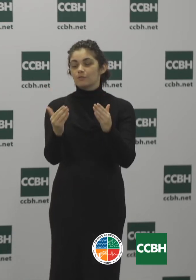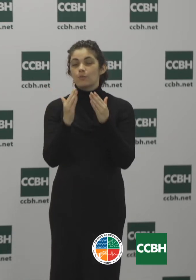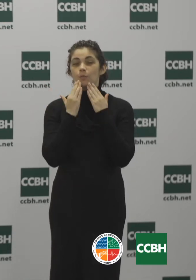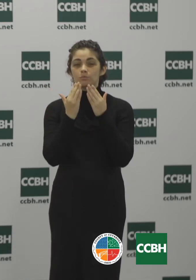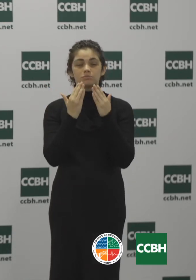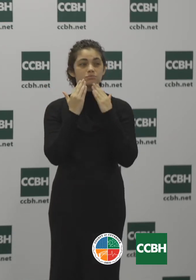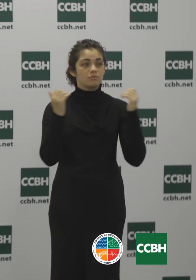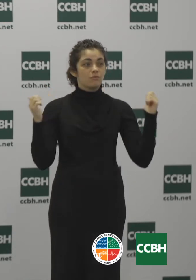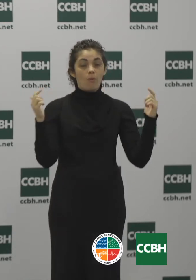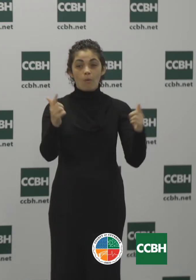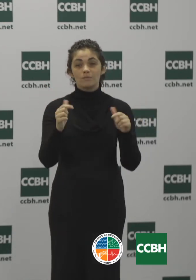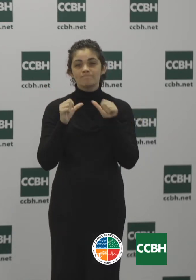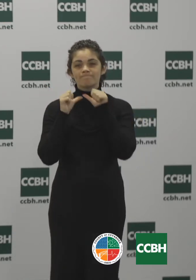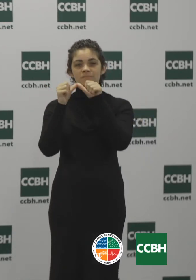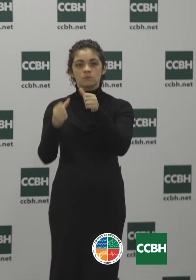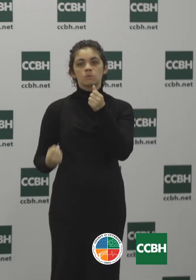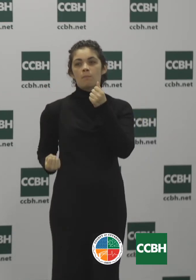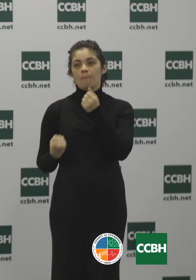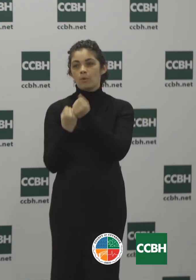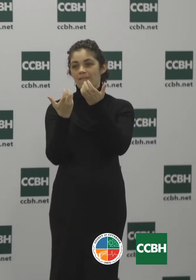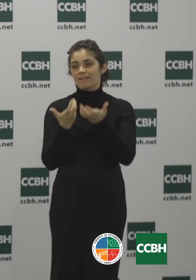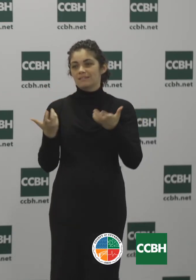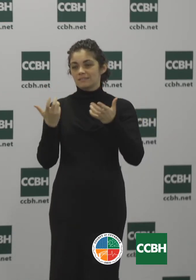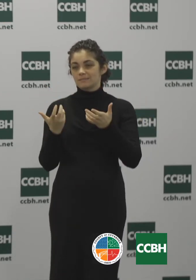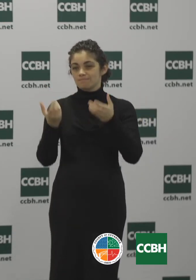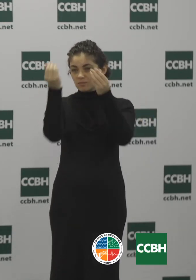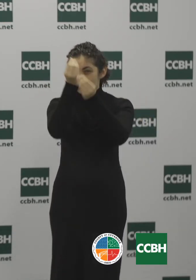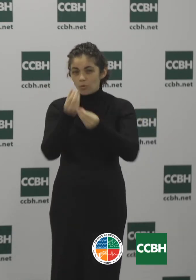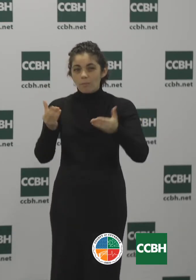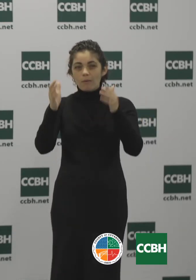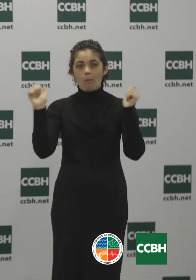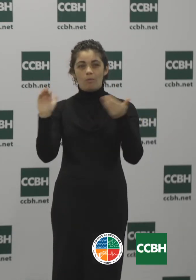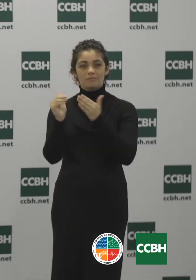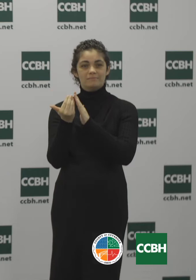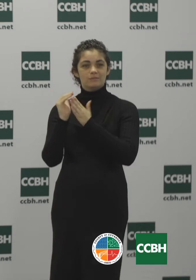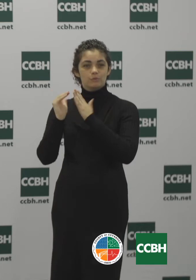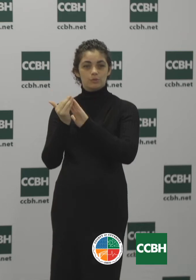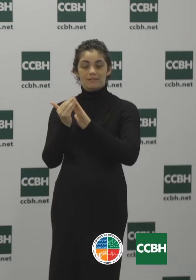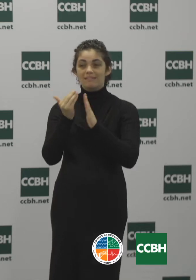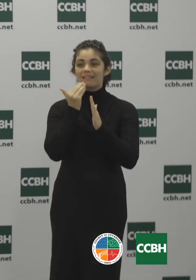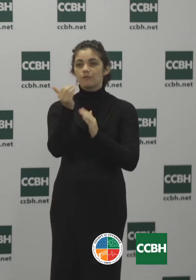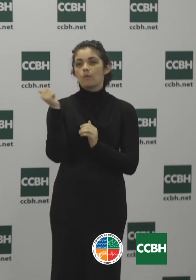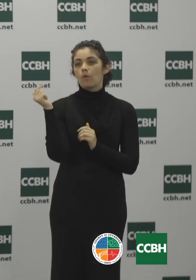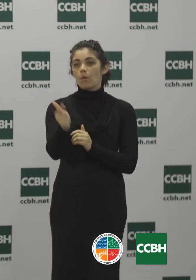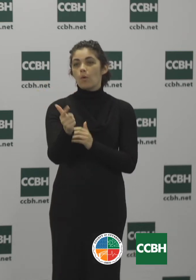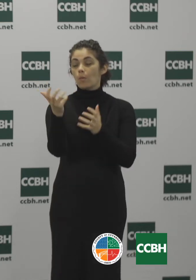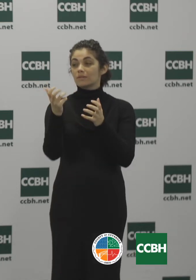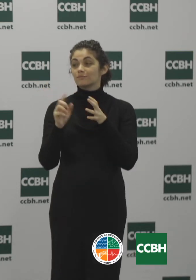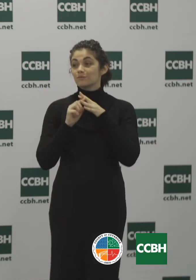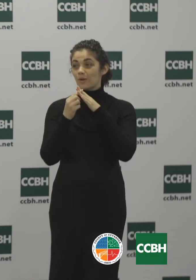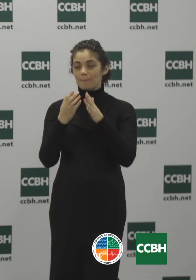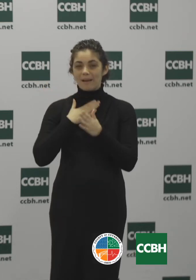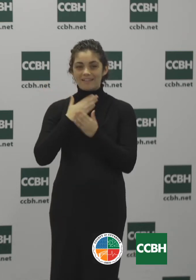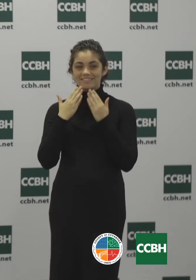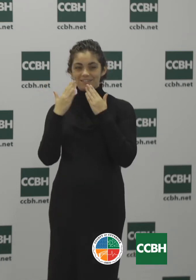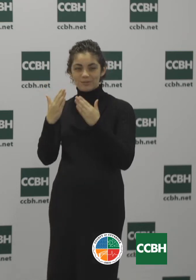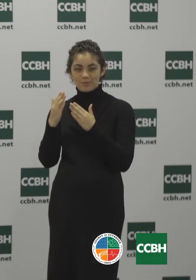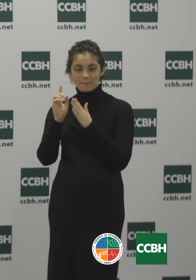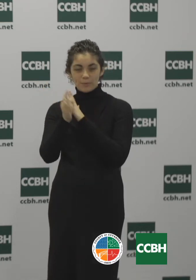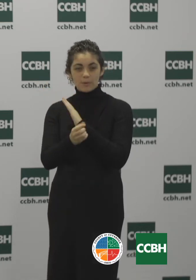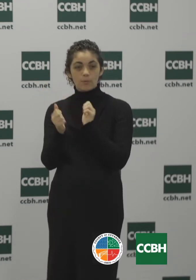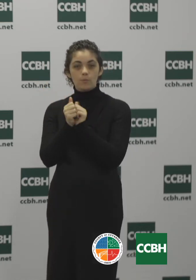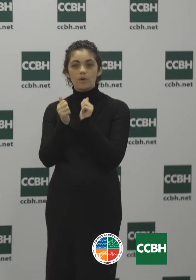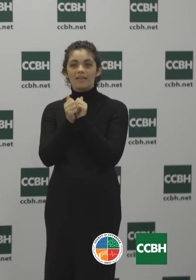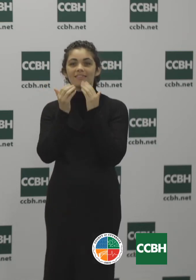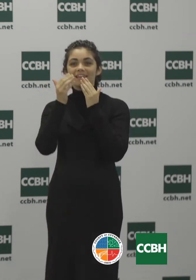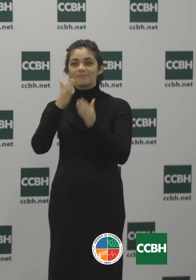greatly appreciative of your continued support of covering this pandemic in our community. I also want to start my moment of gratitude with thanking